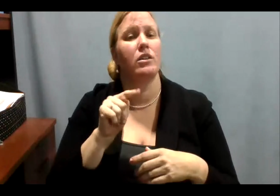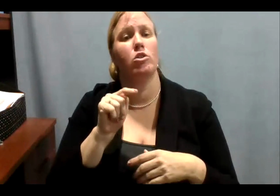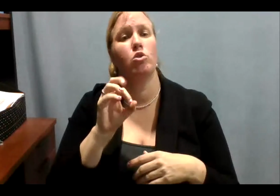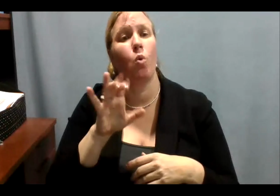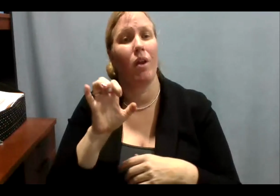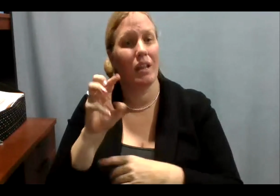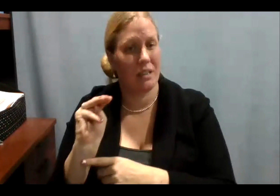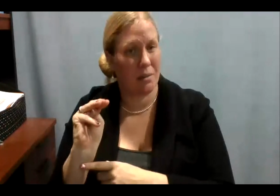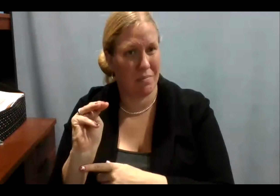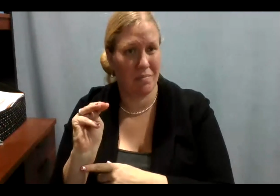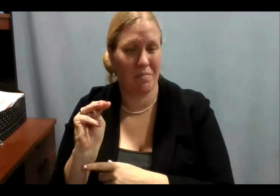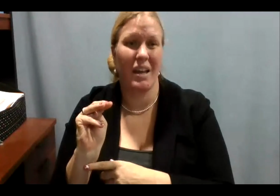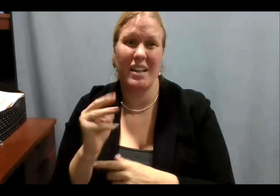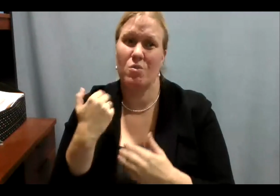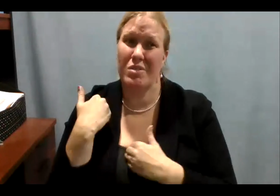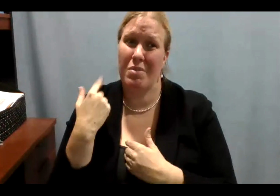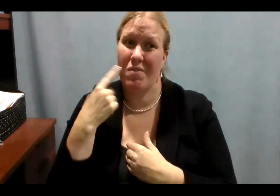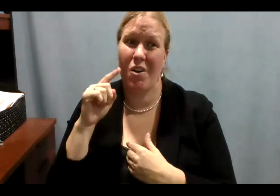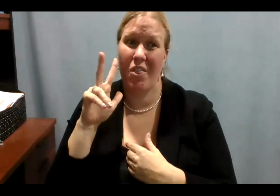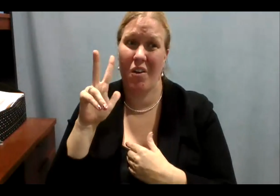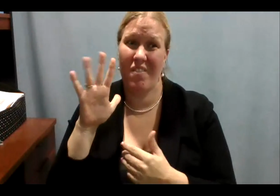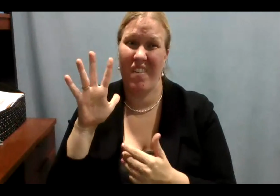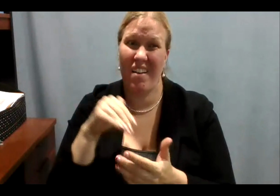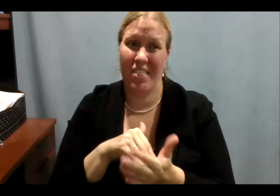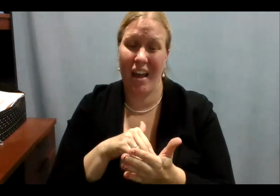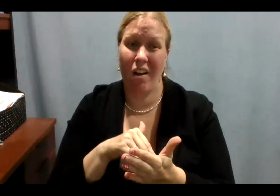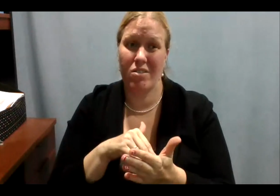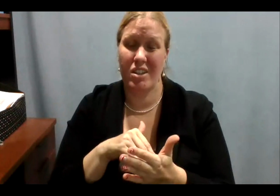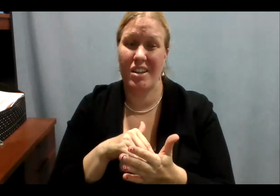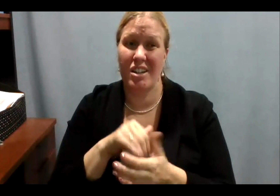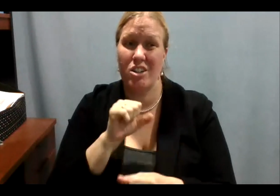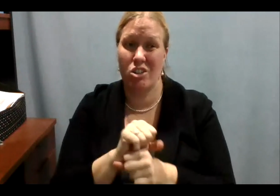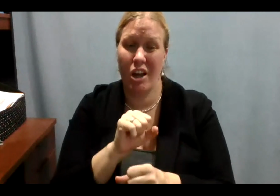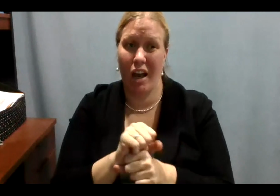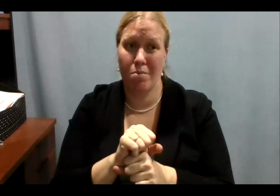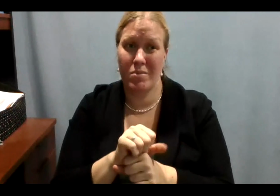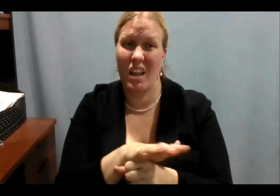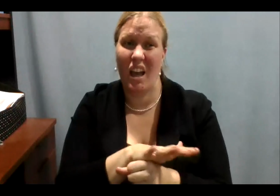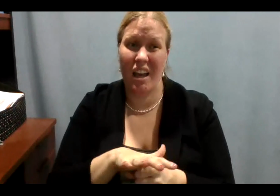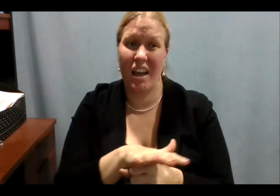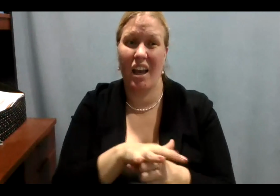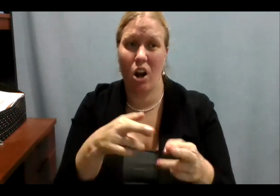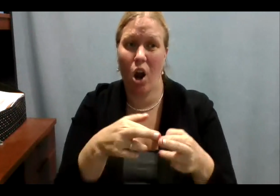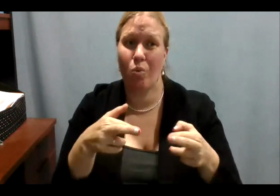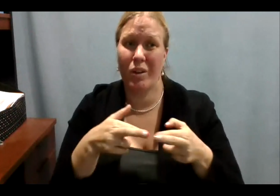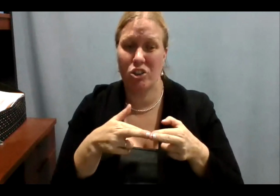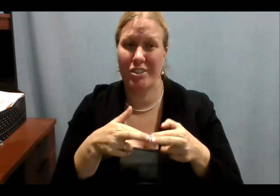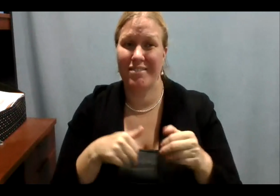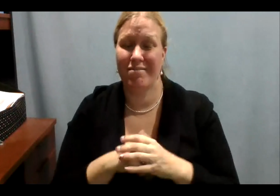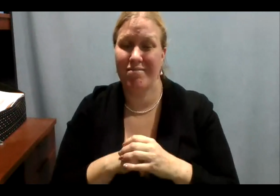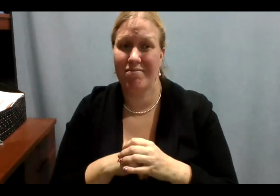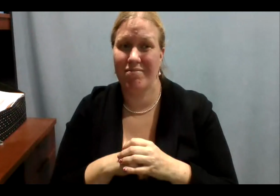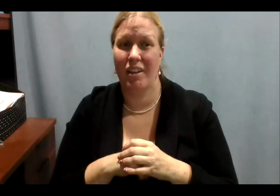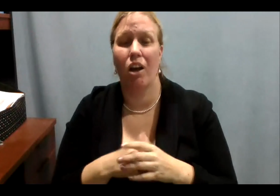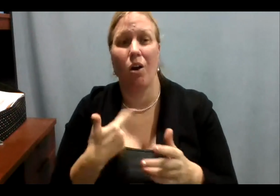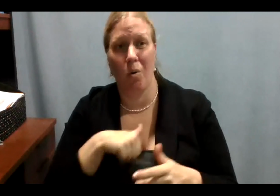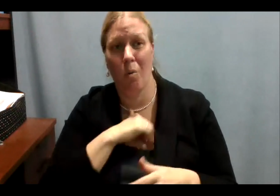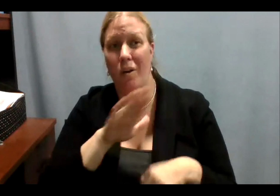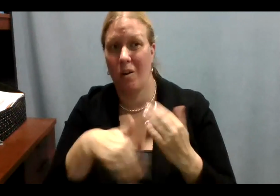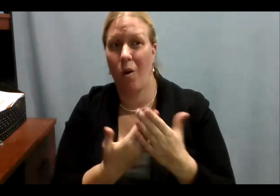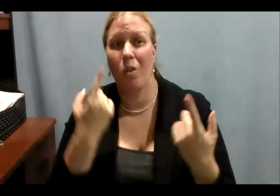000 jobs in our region that's 16 of overall job space and you know beyond the numbers i think we can all agree